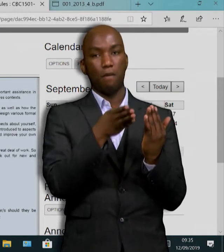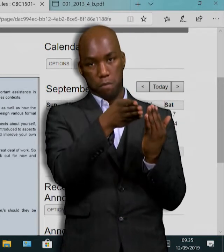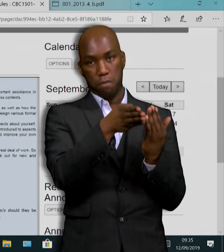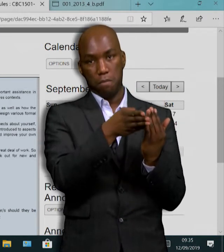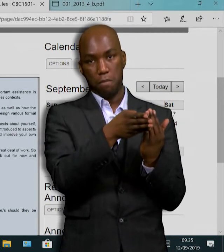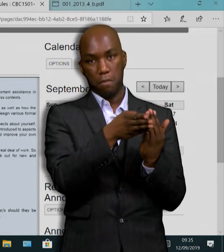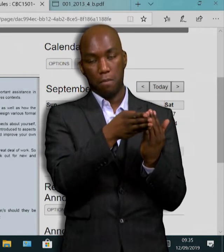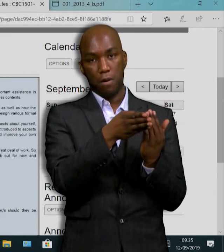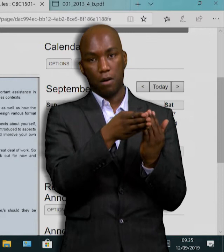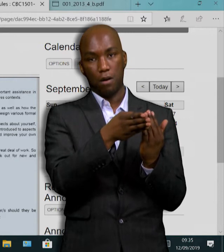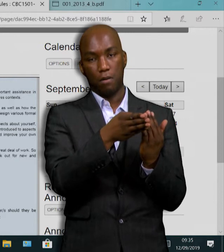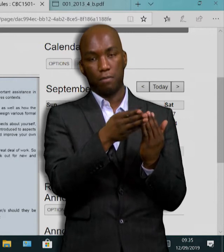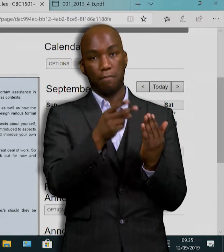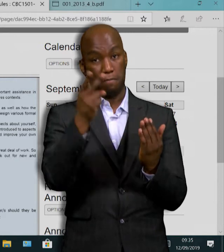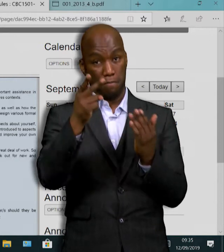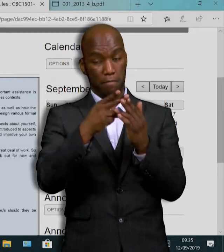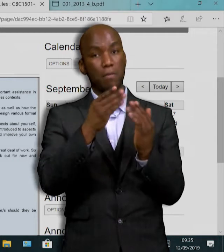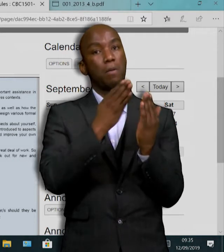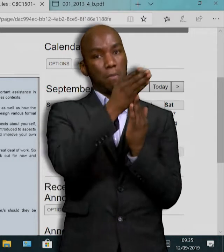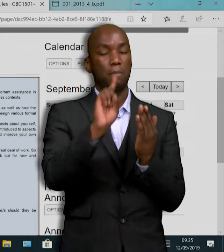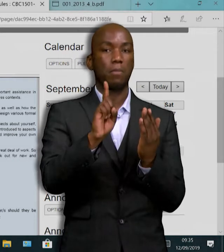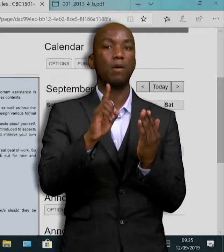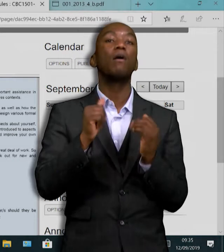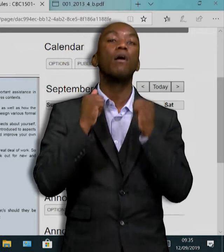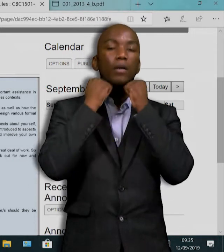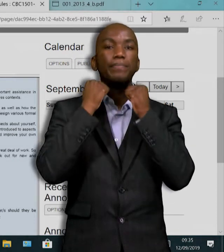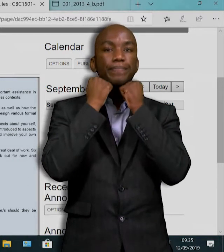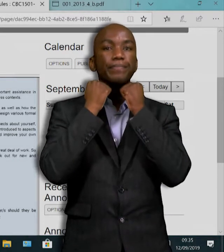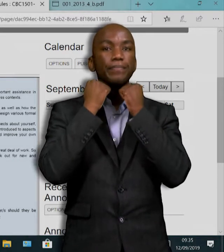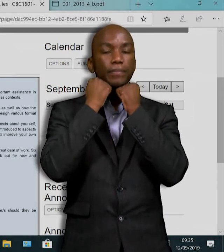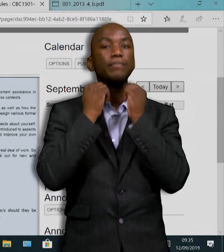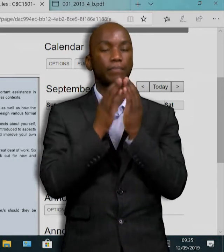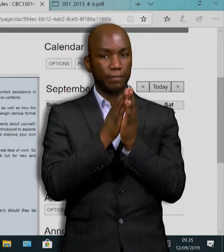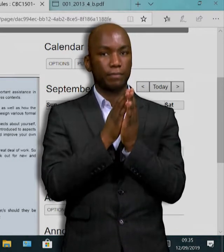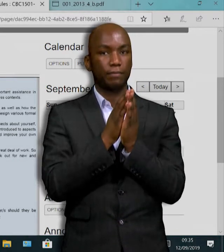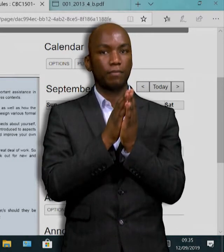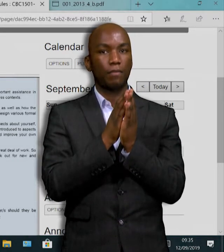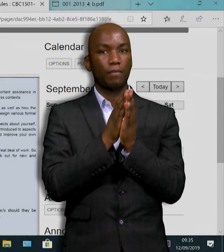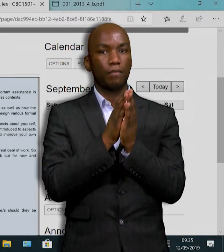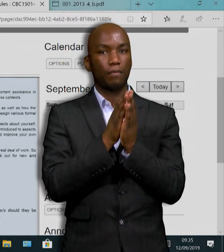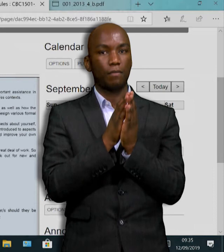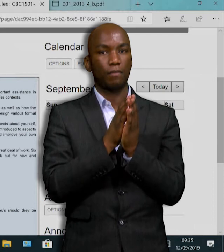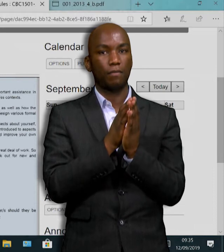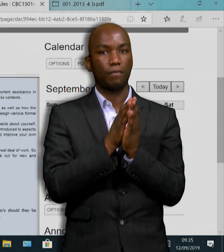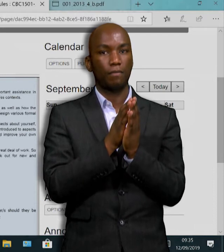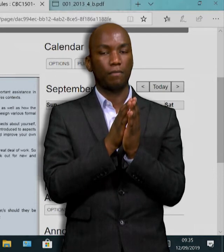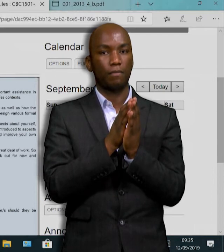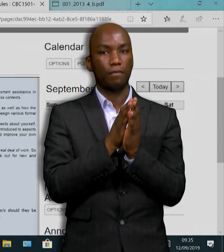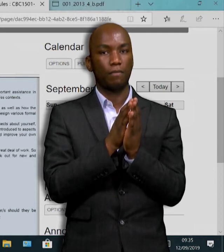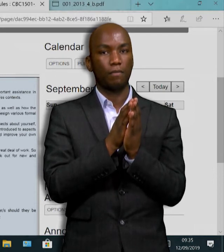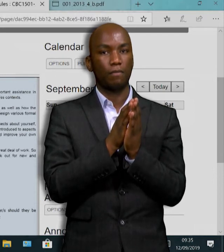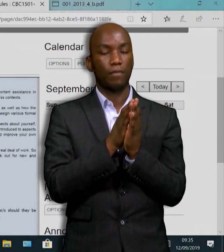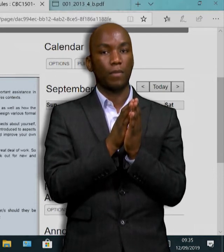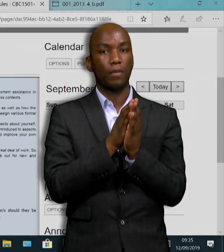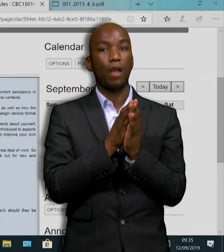The Assessment Info tab will give information about the assessments you need to complete